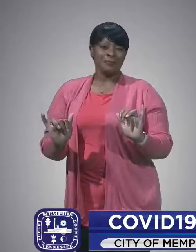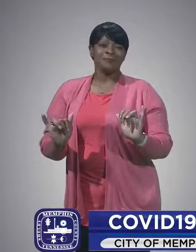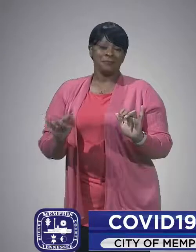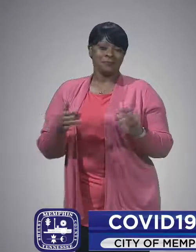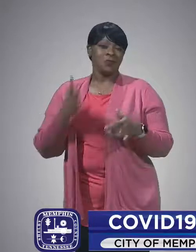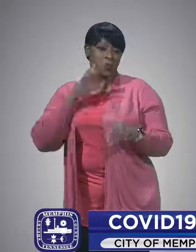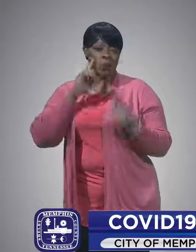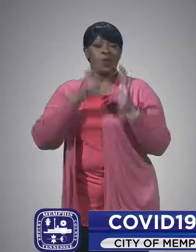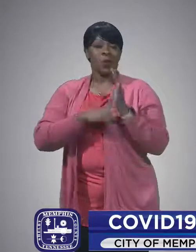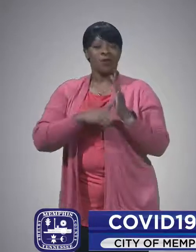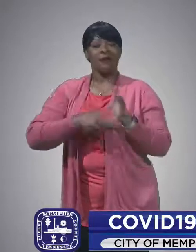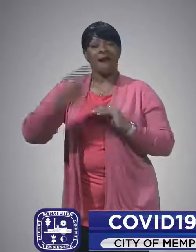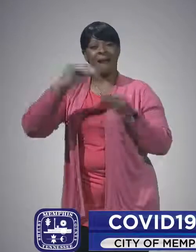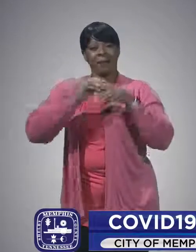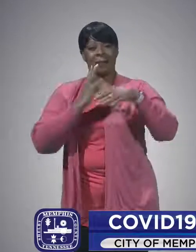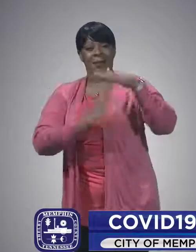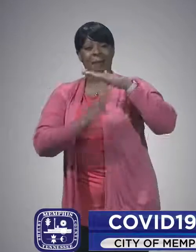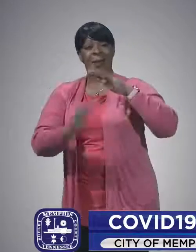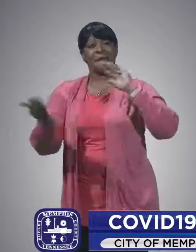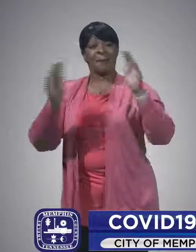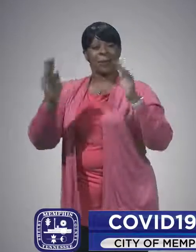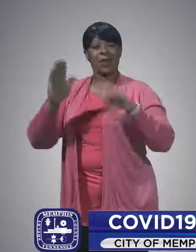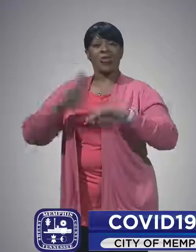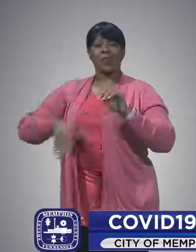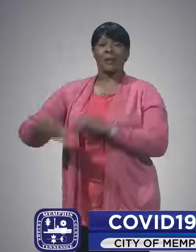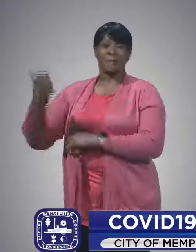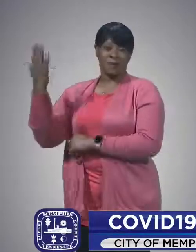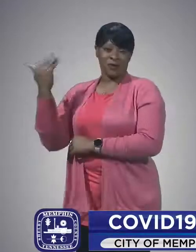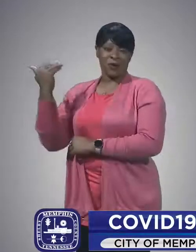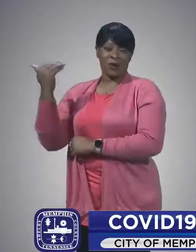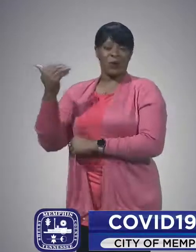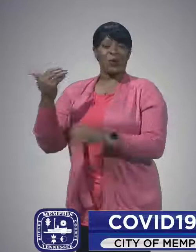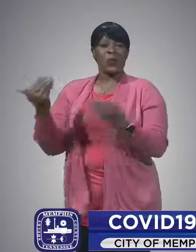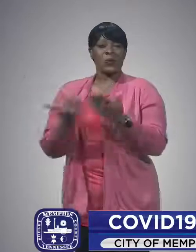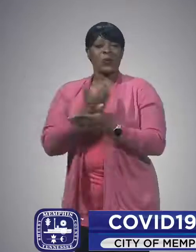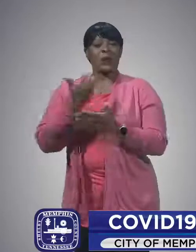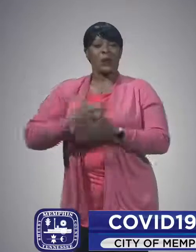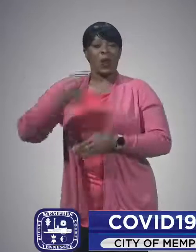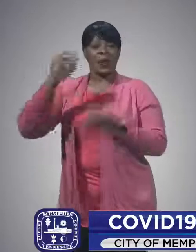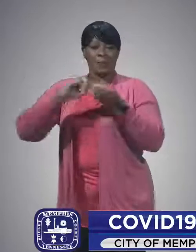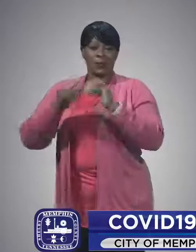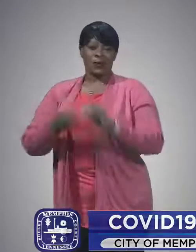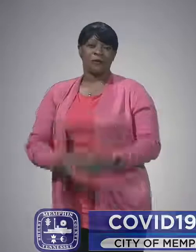relatively high compared to where they have been in the past at this new high level.